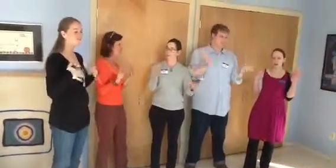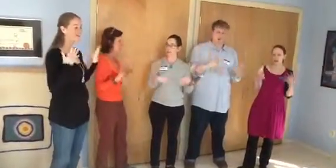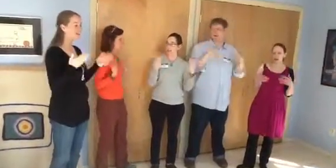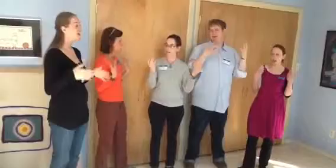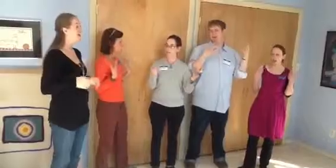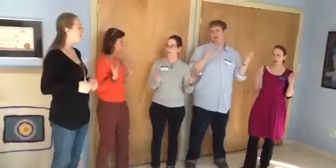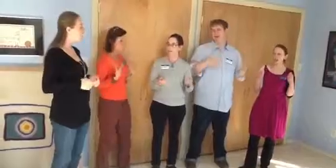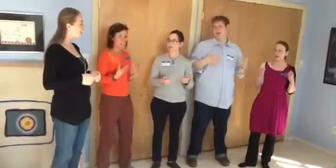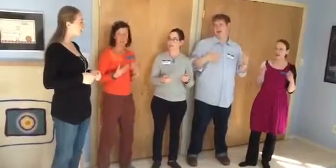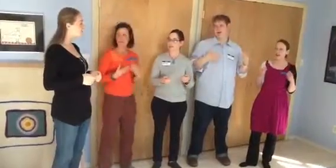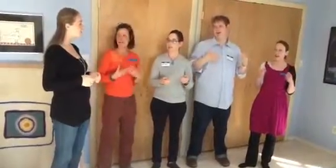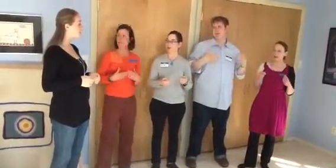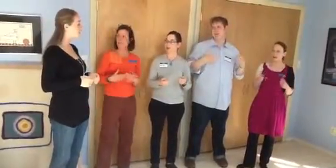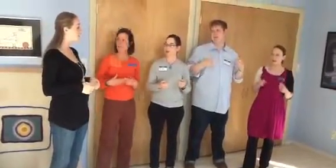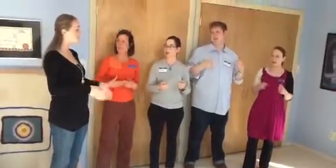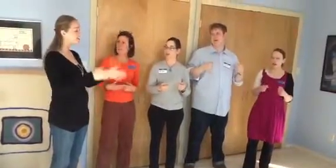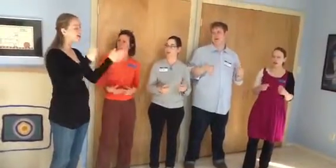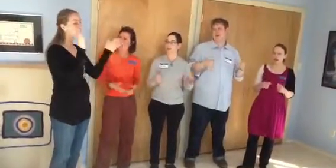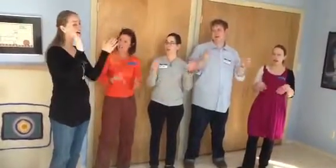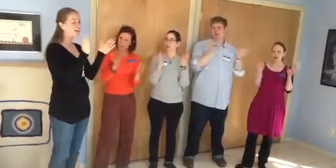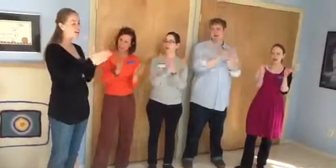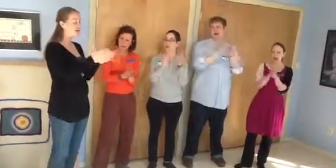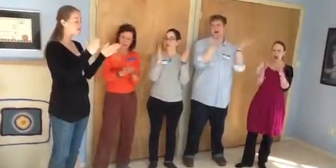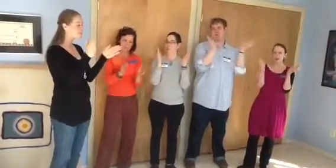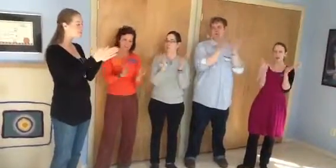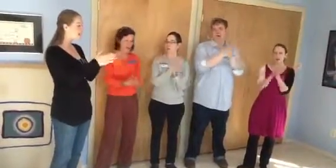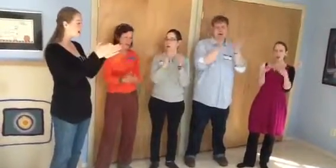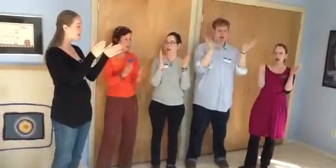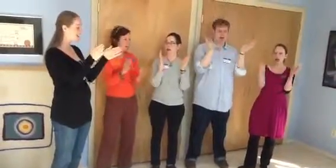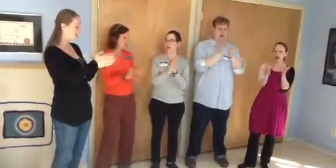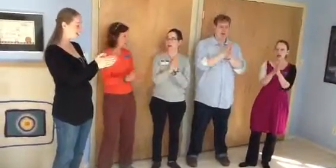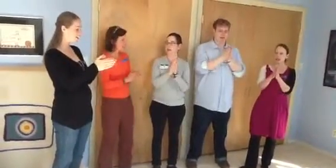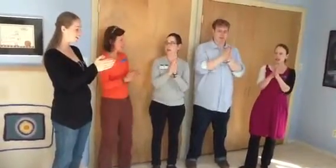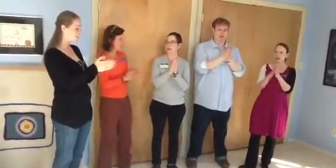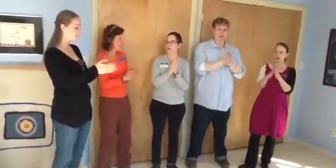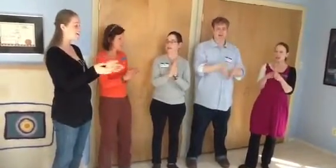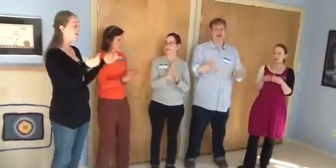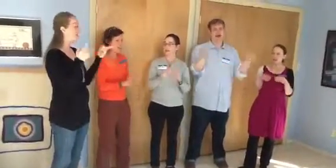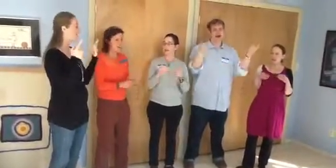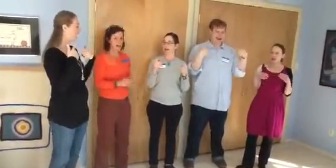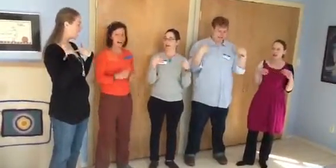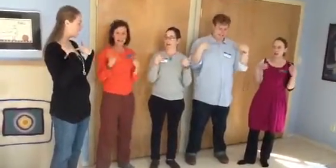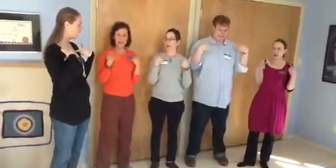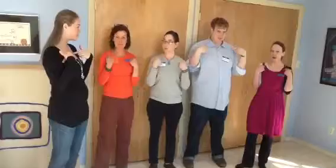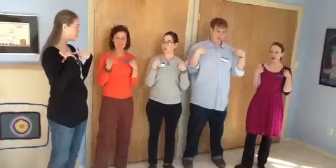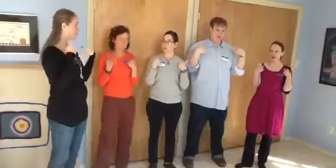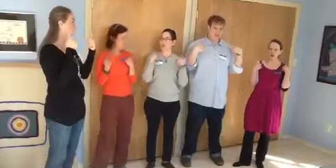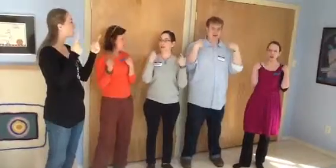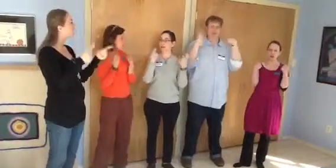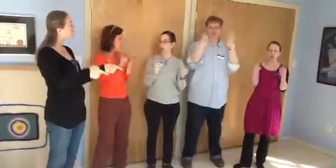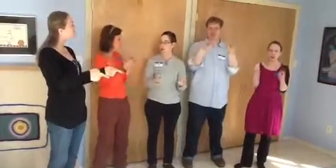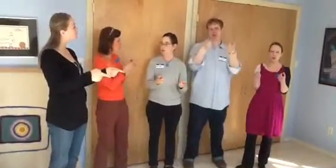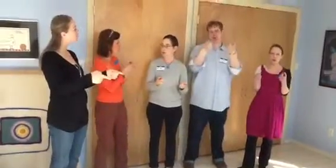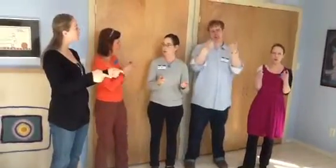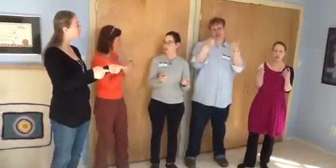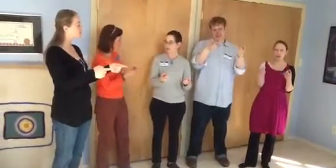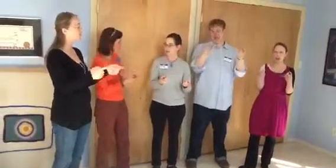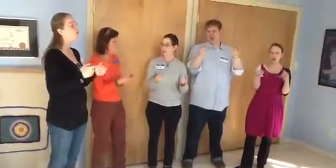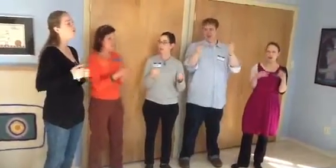fun. I'm gonna clap my hands. I am here and you are here,